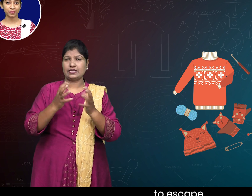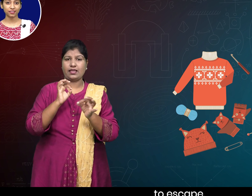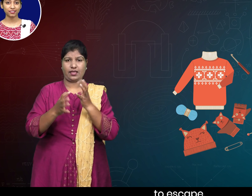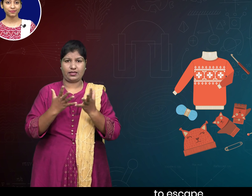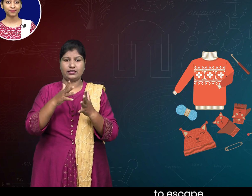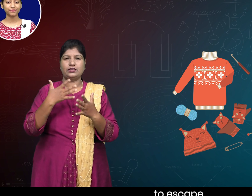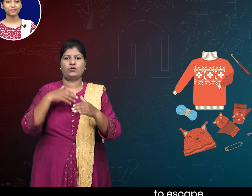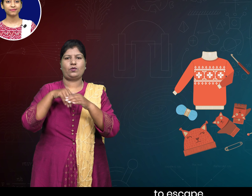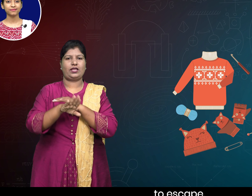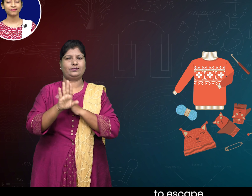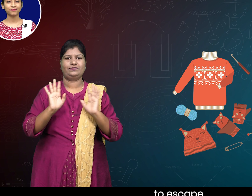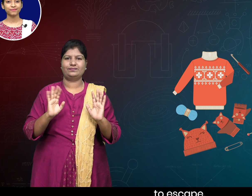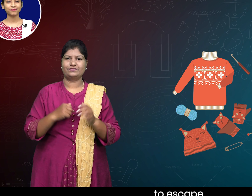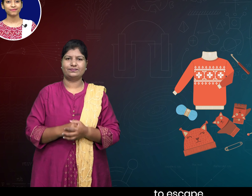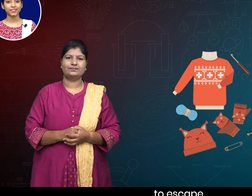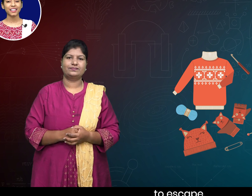escape.